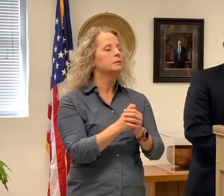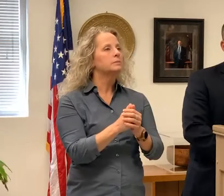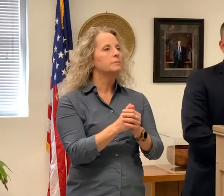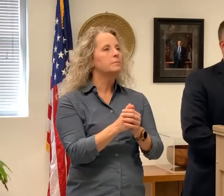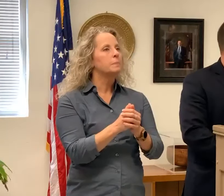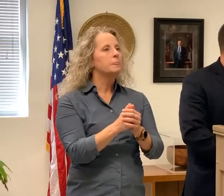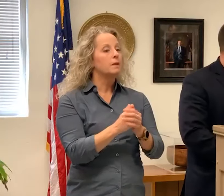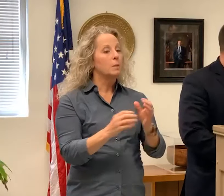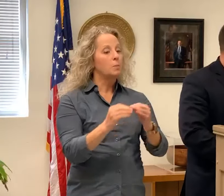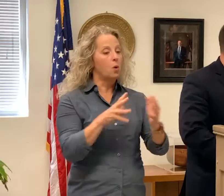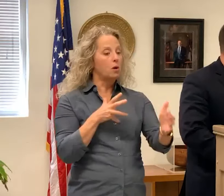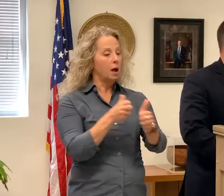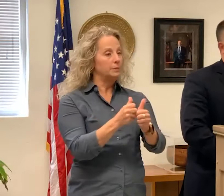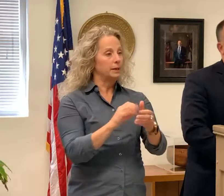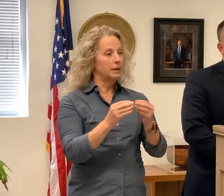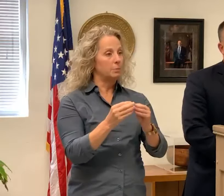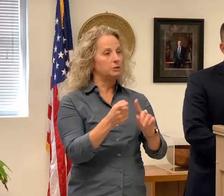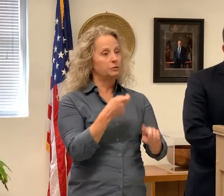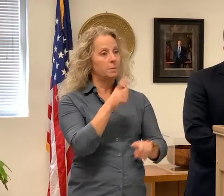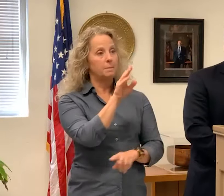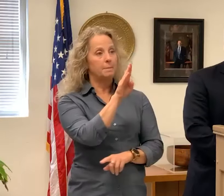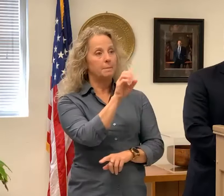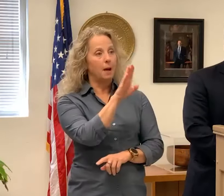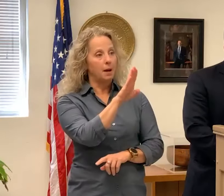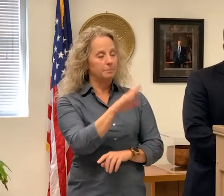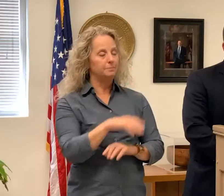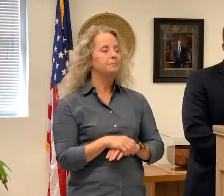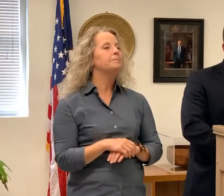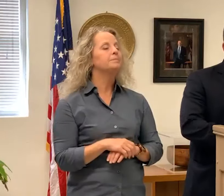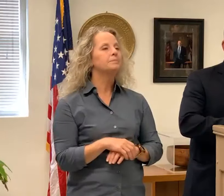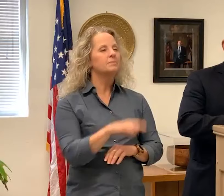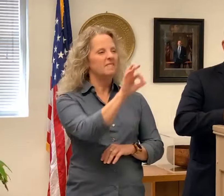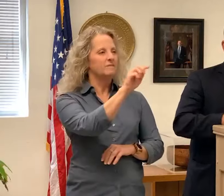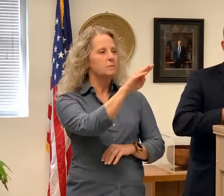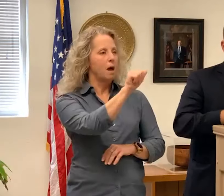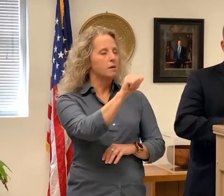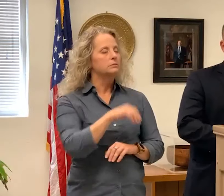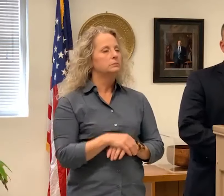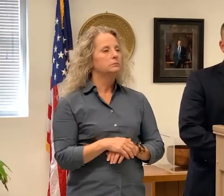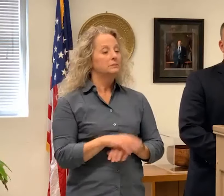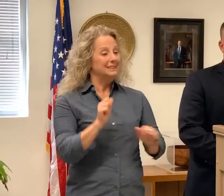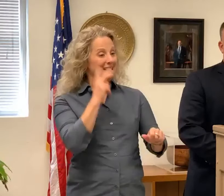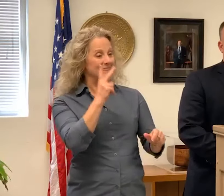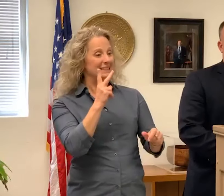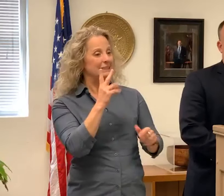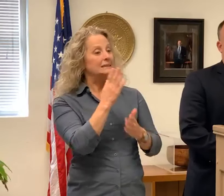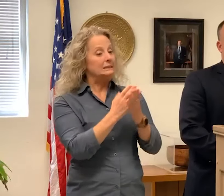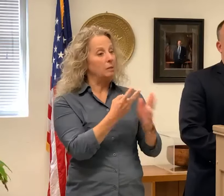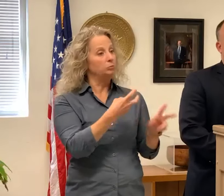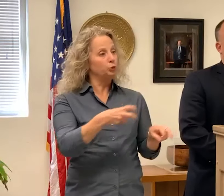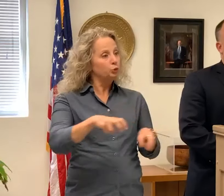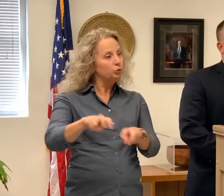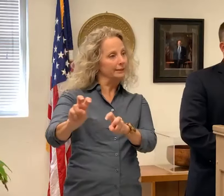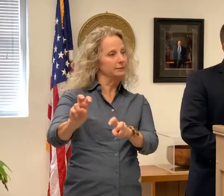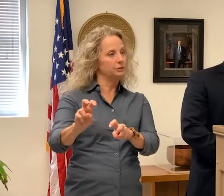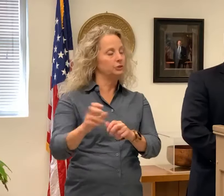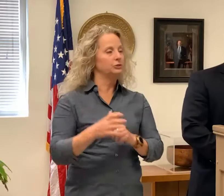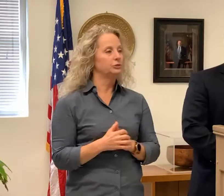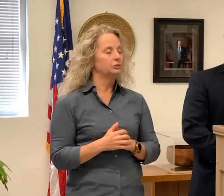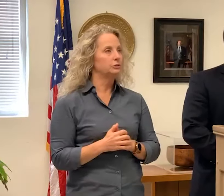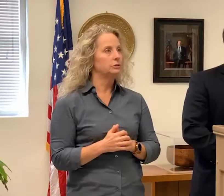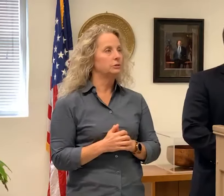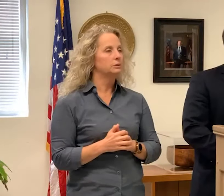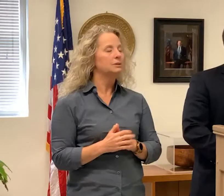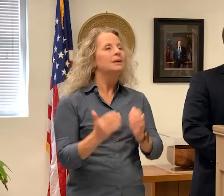even more updated numbers from Bob, but you can see there has been some transition. And